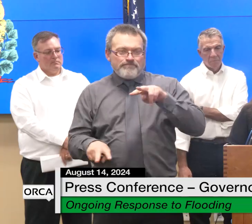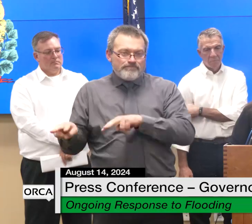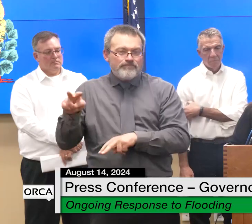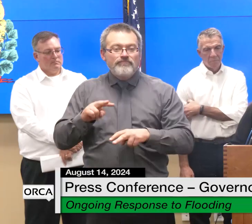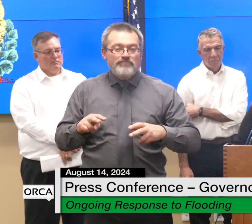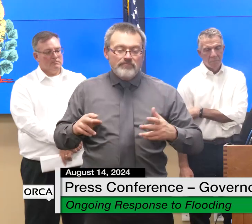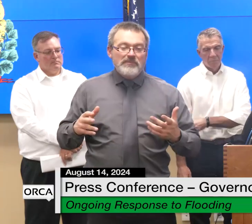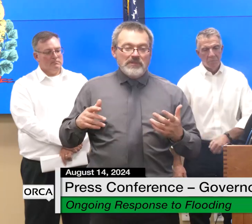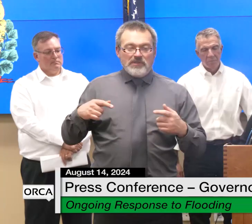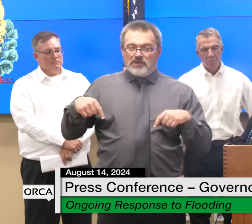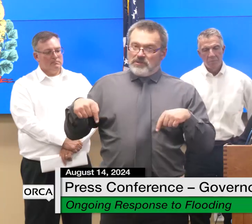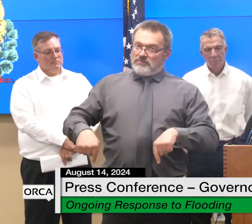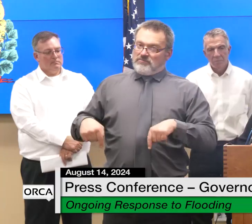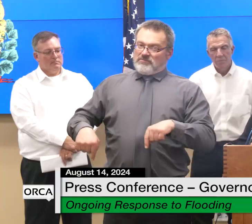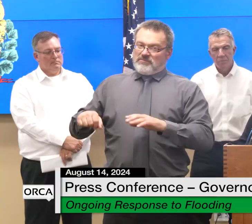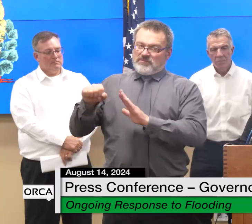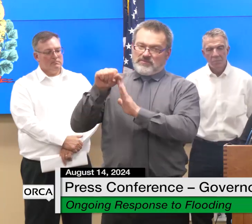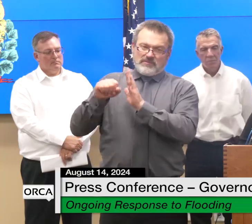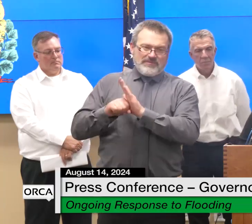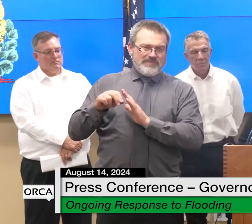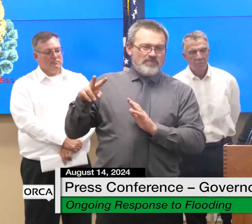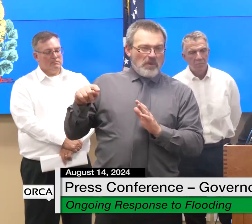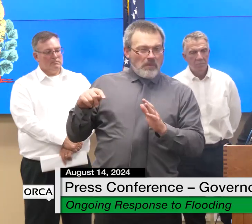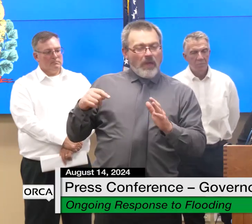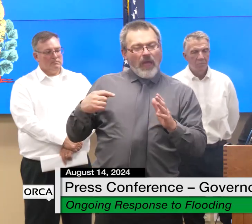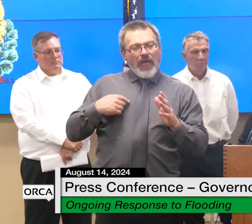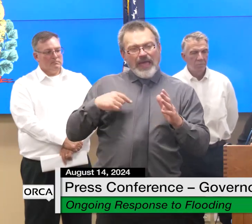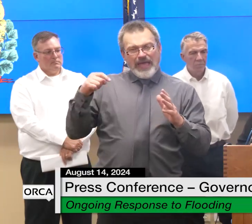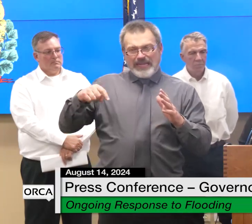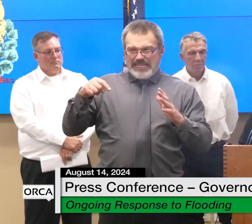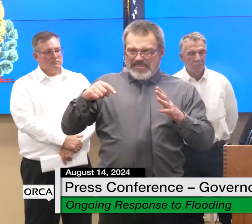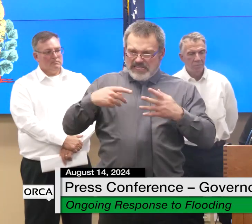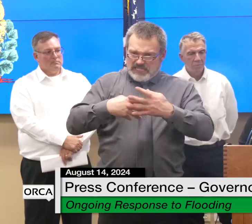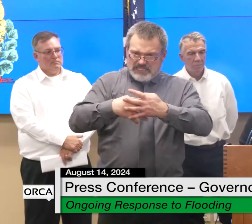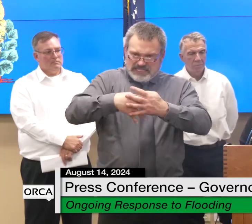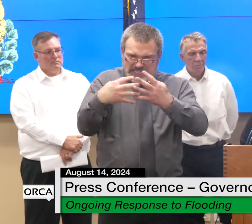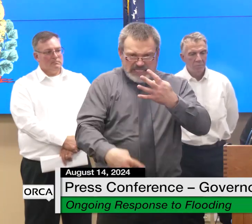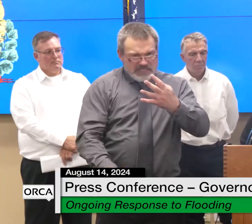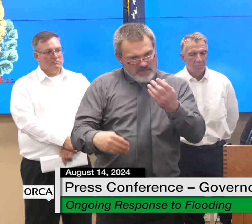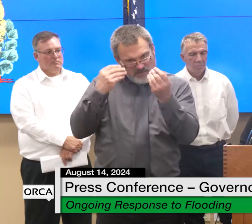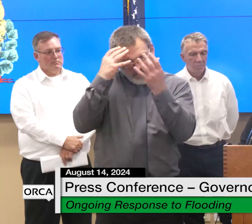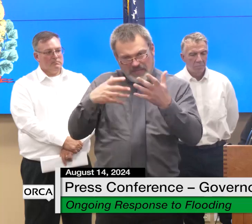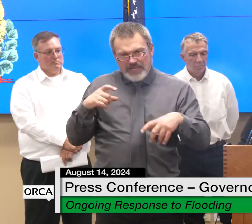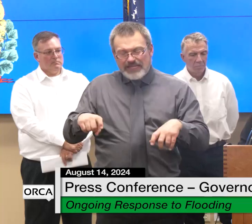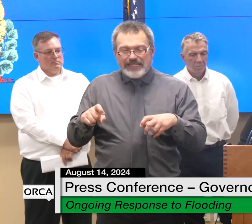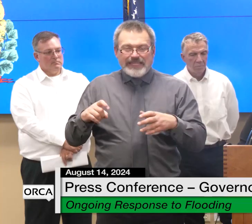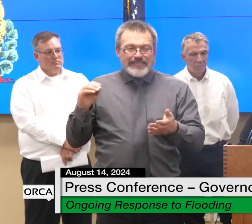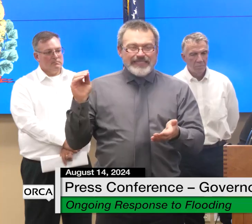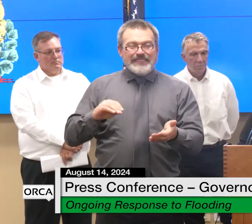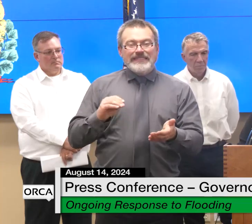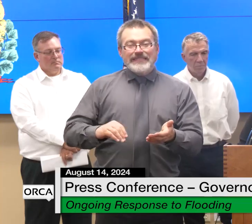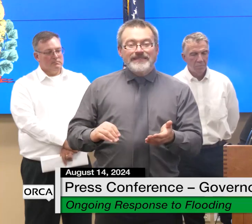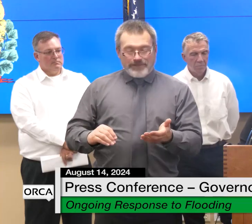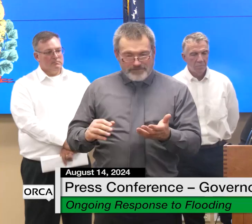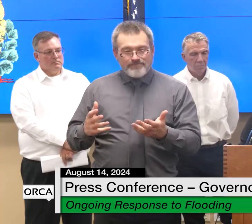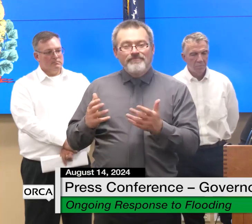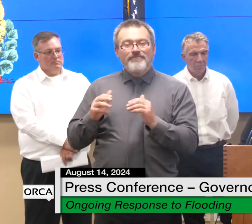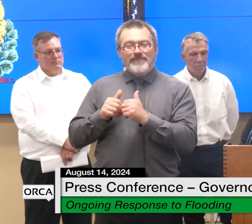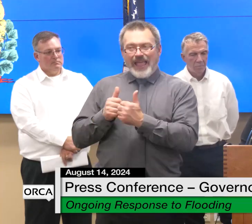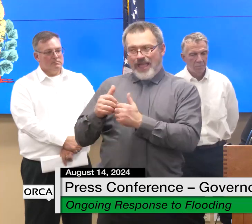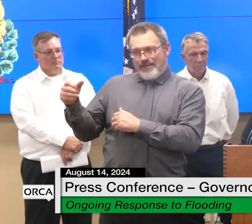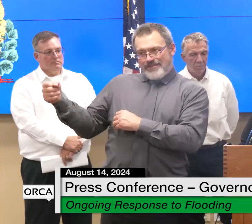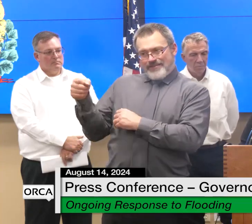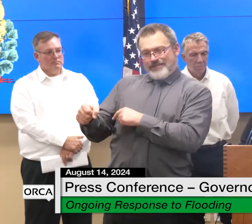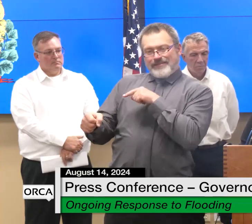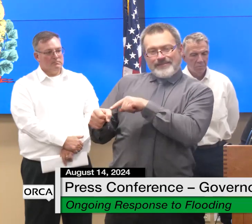needed better data to really respond more quickly and in a coordinated way to the home repair